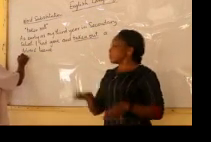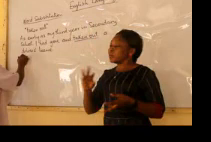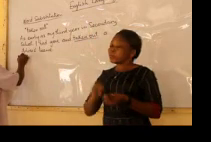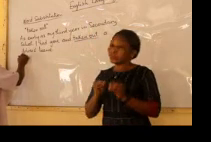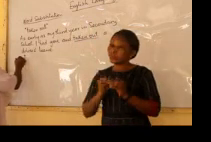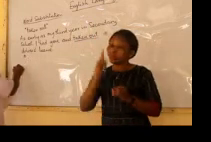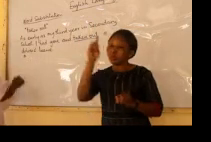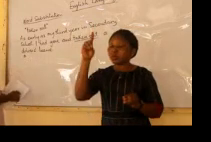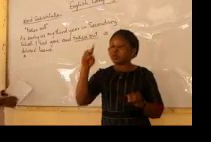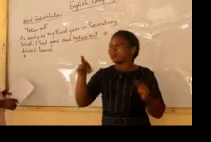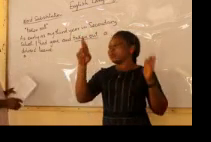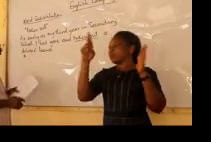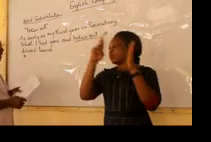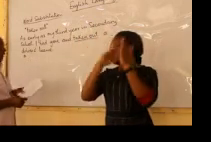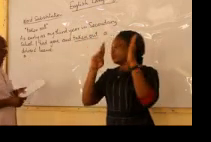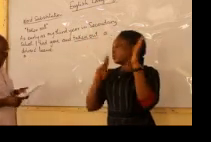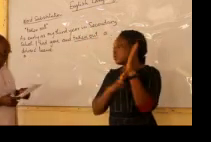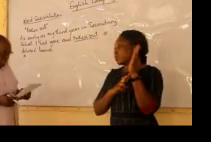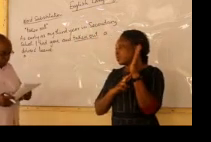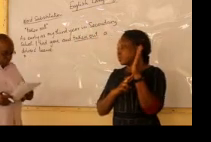first rule